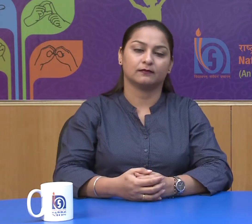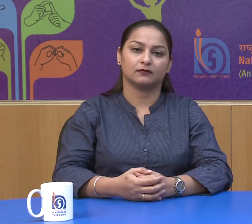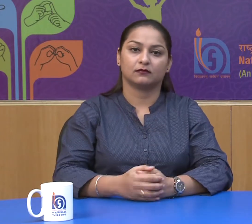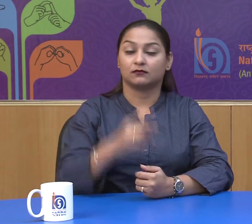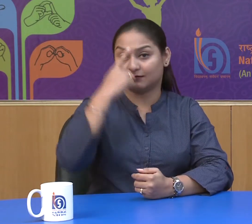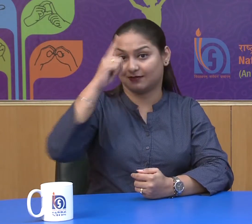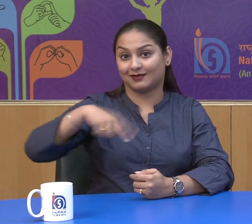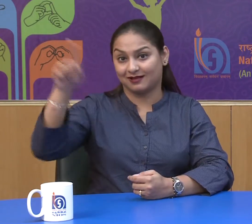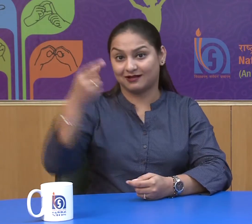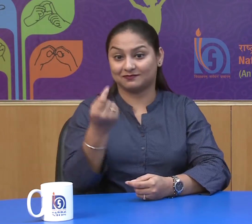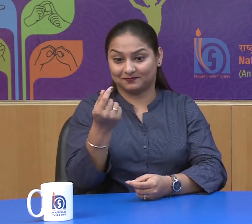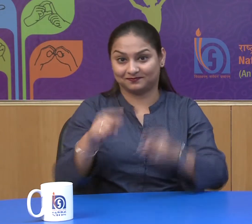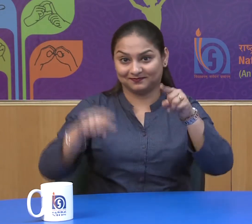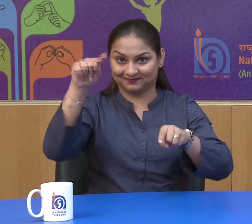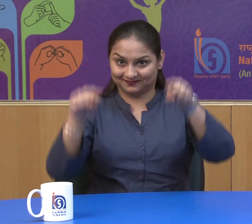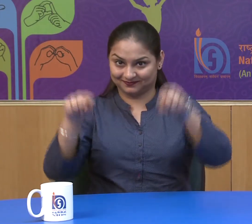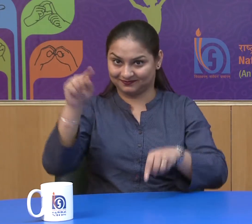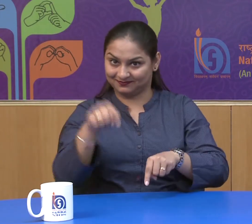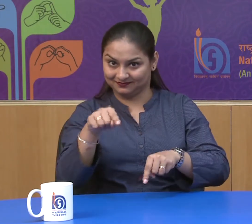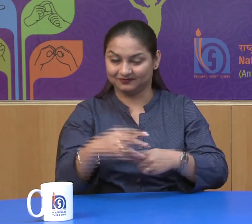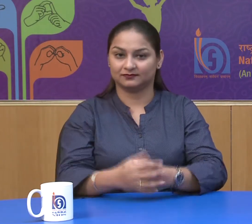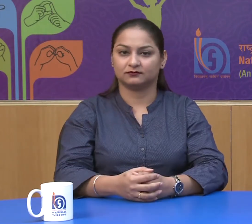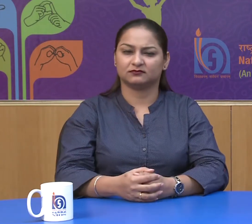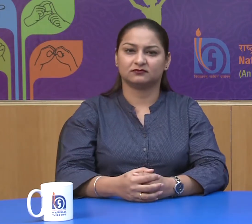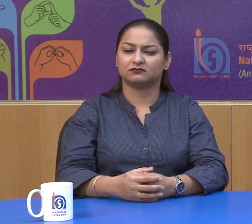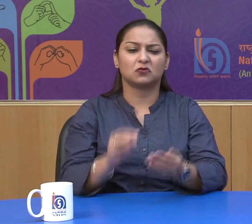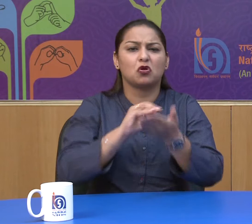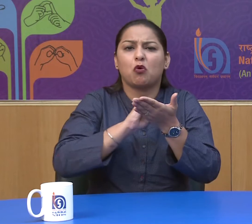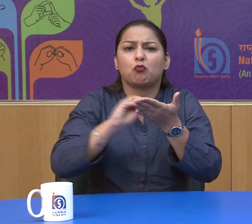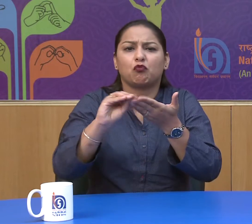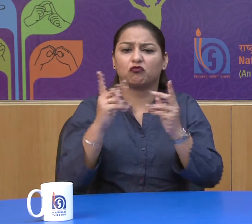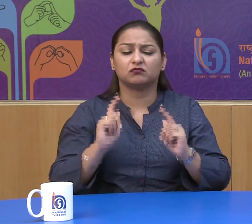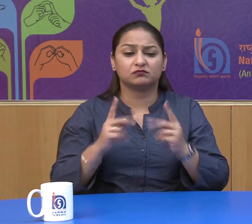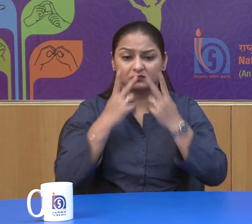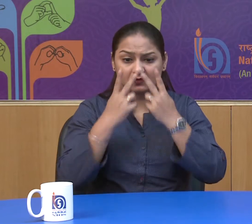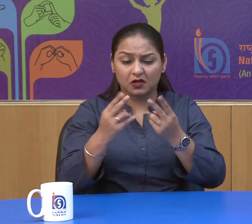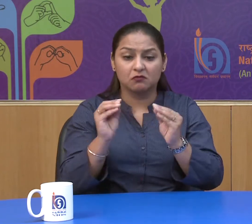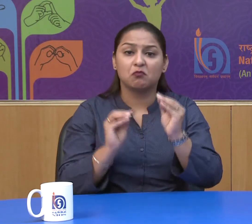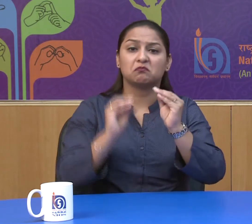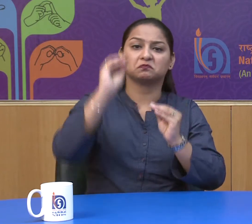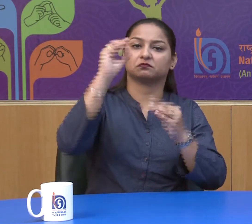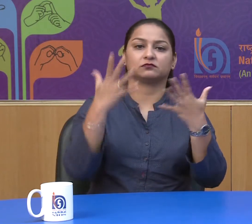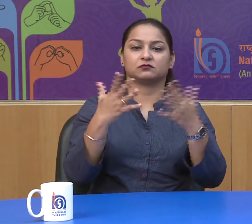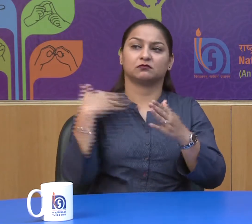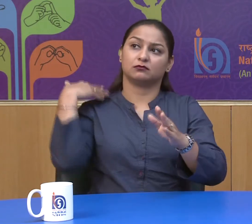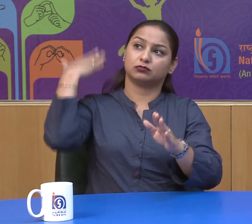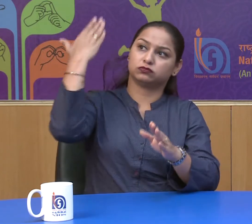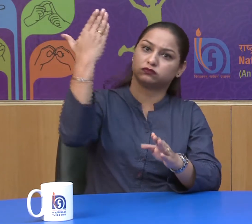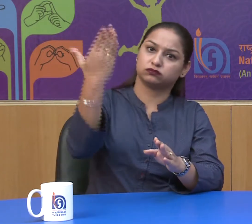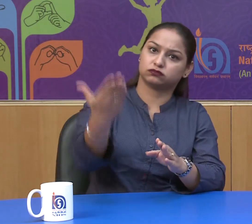India's economic condition couldn't improve the ages because